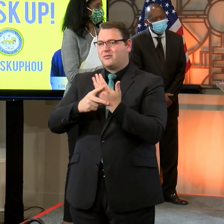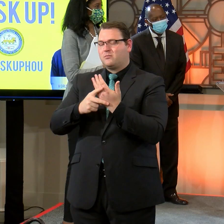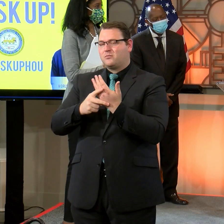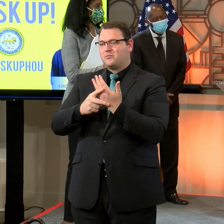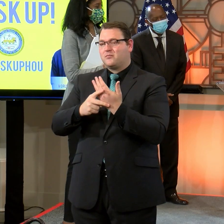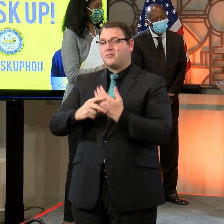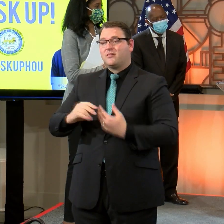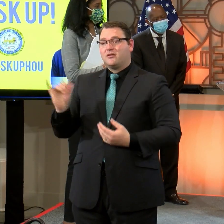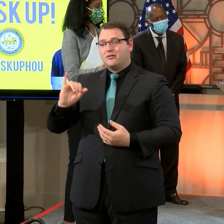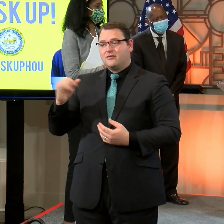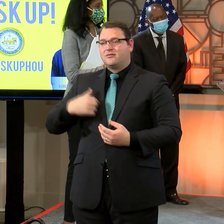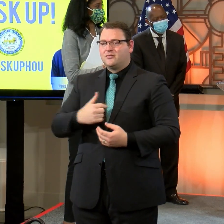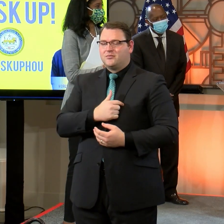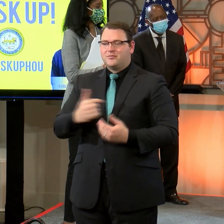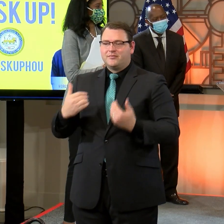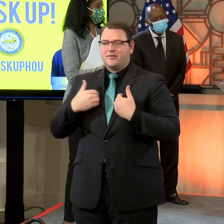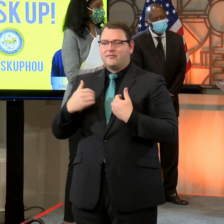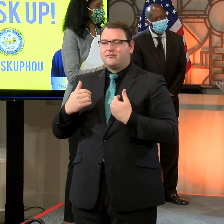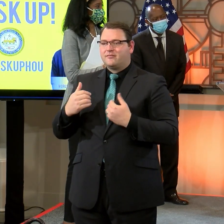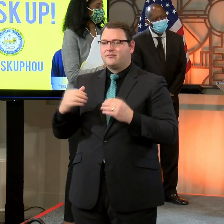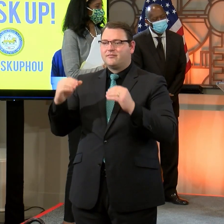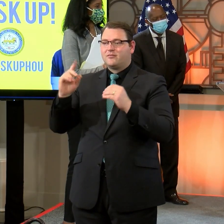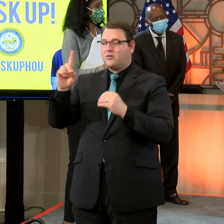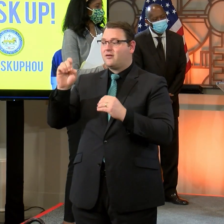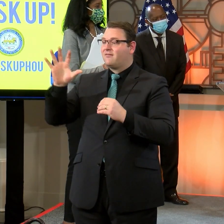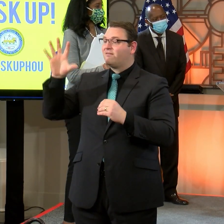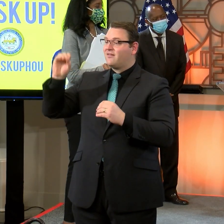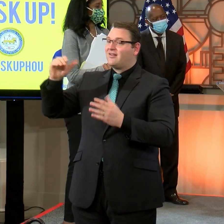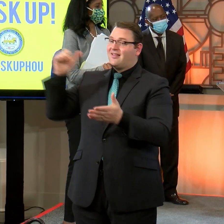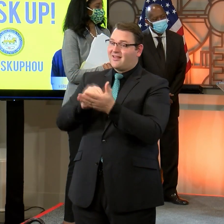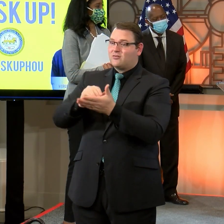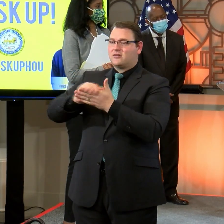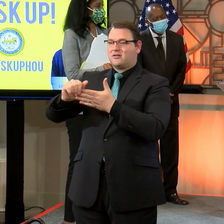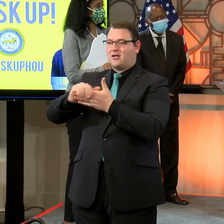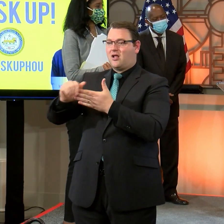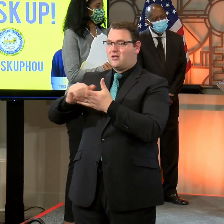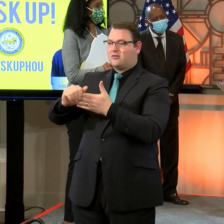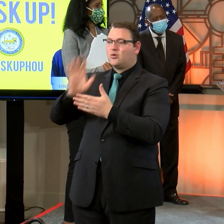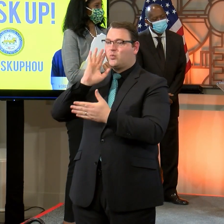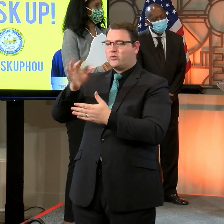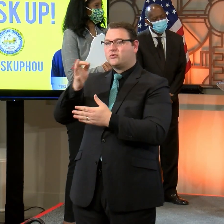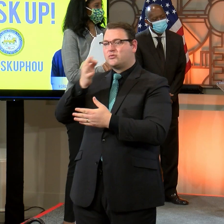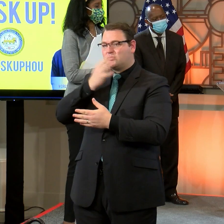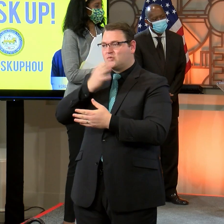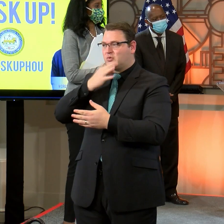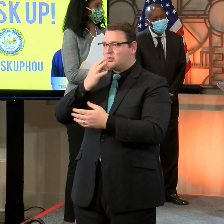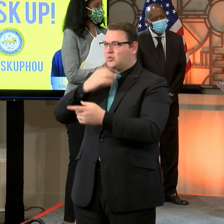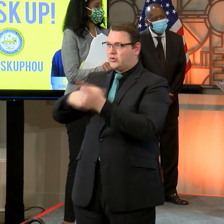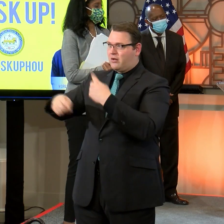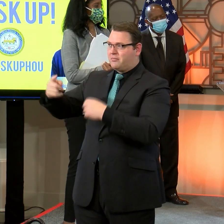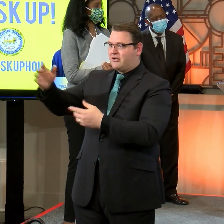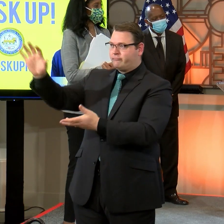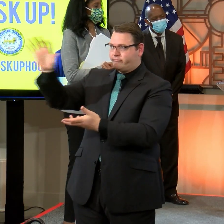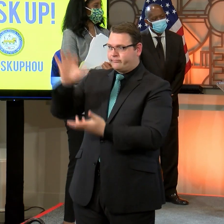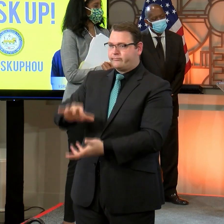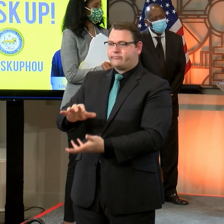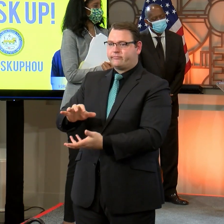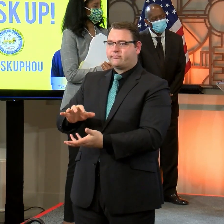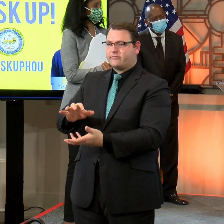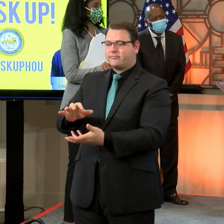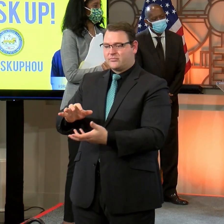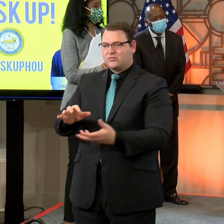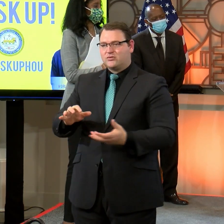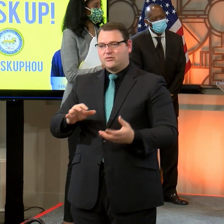then also we have another $150,000 that is also coming in and hitting our